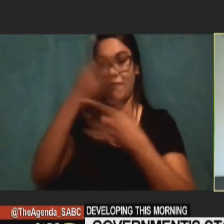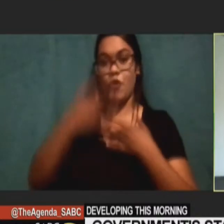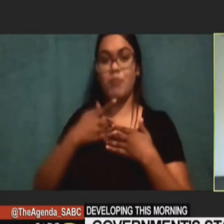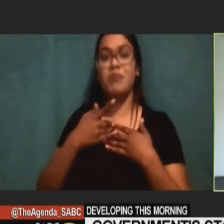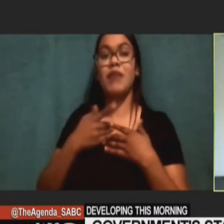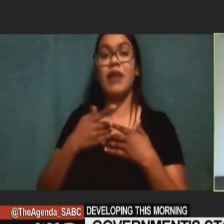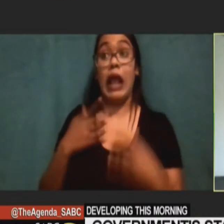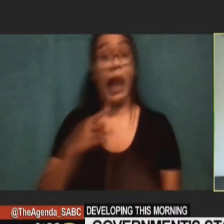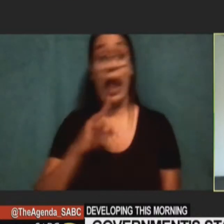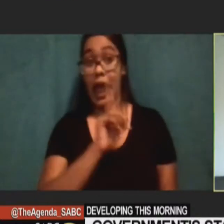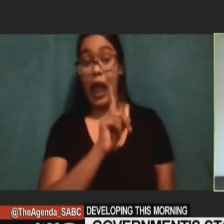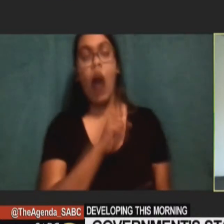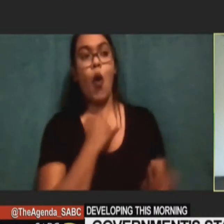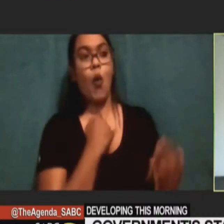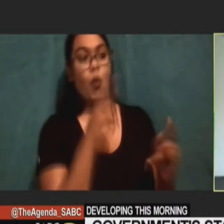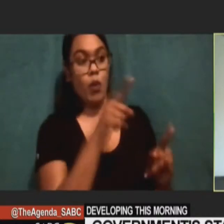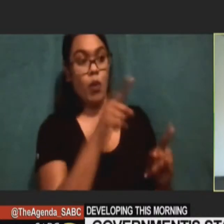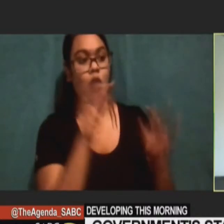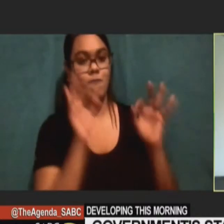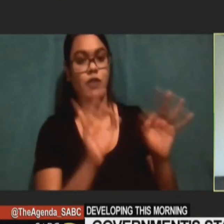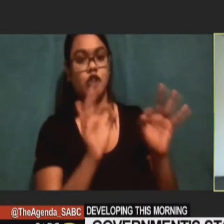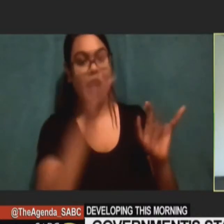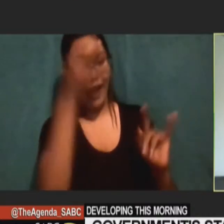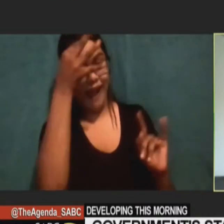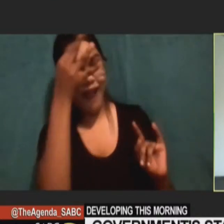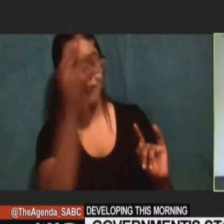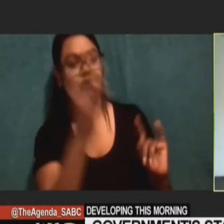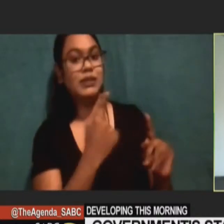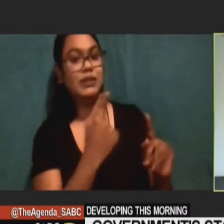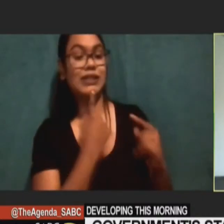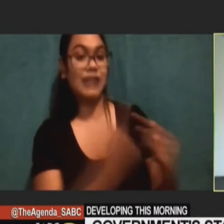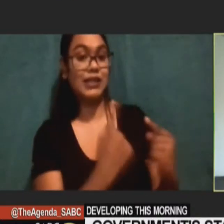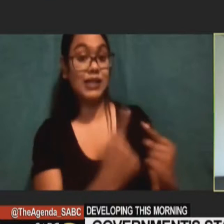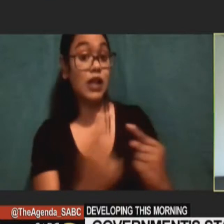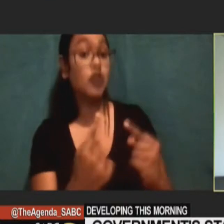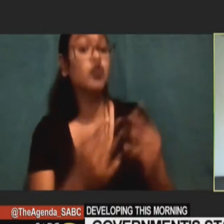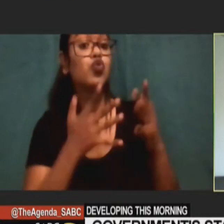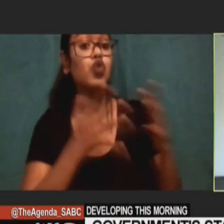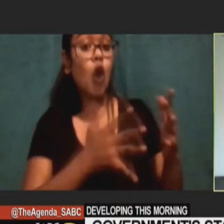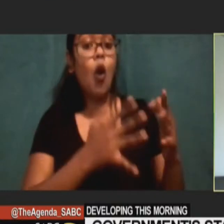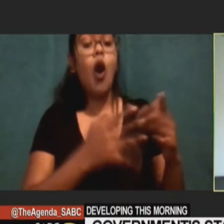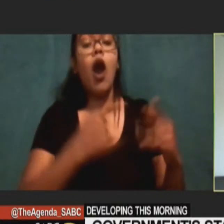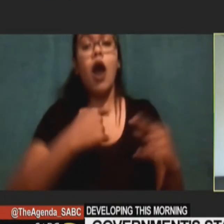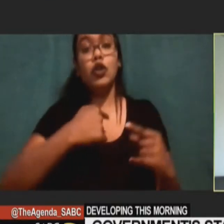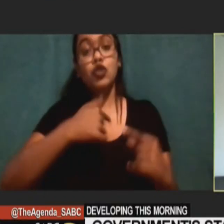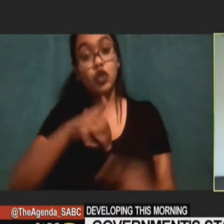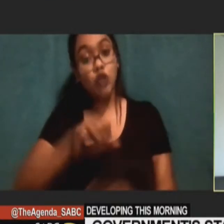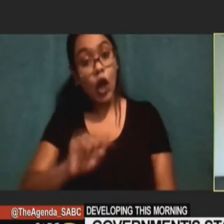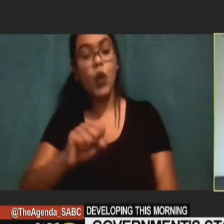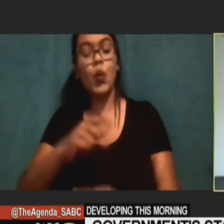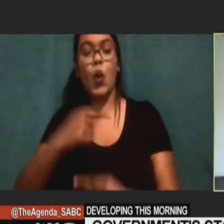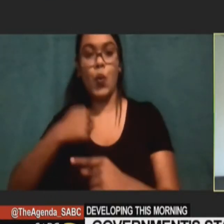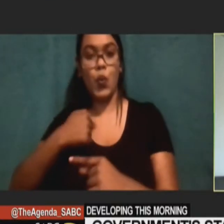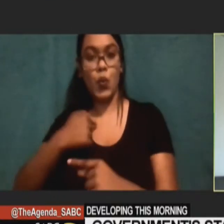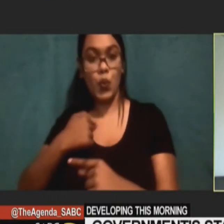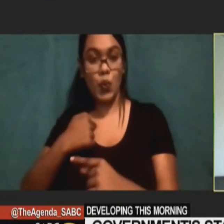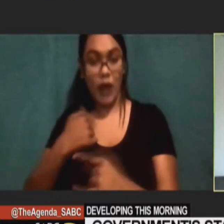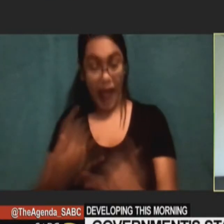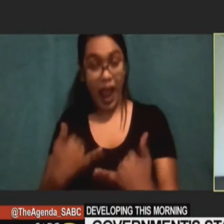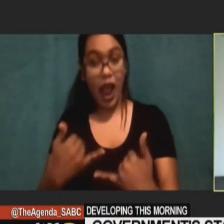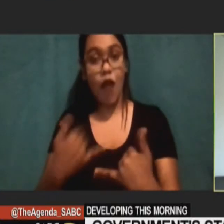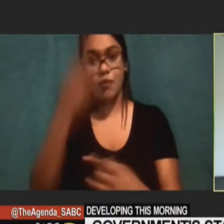of government. As ministers, we will say something different to